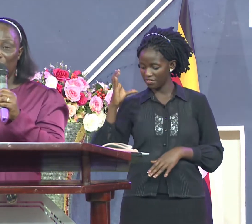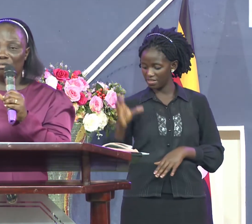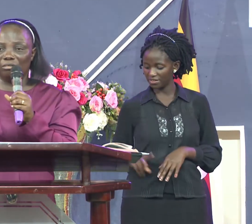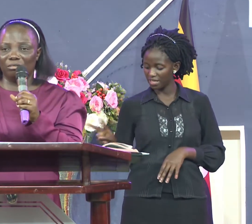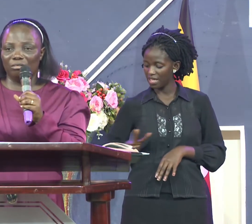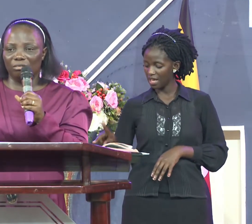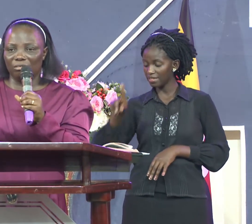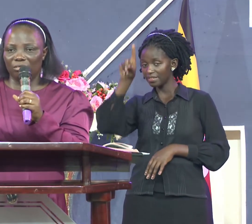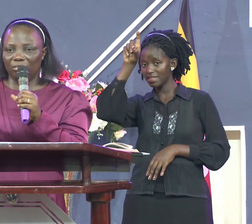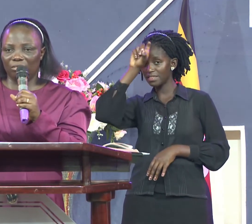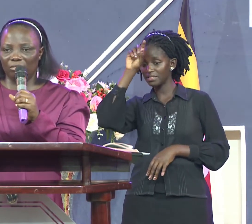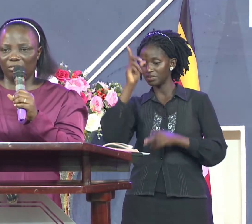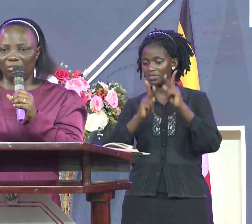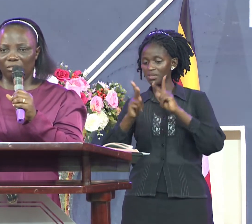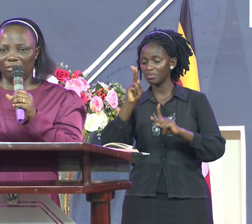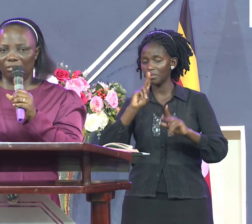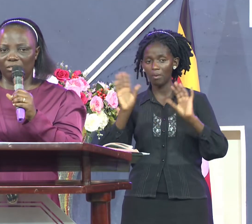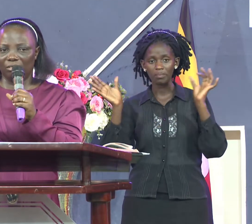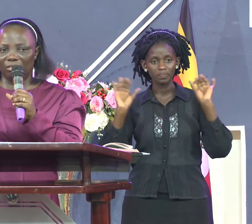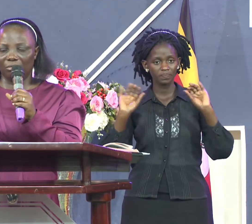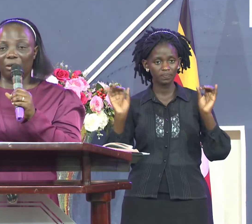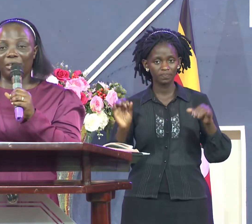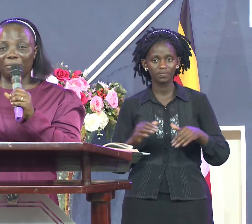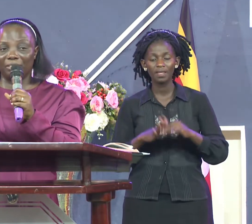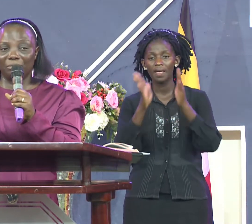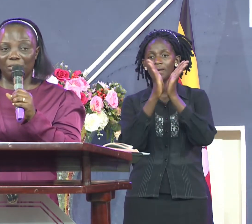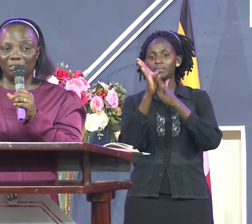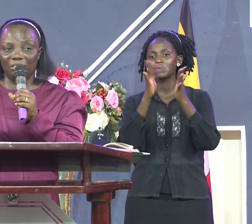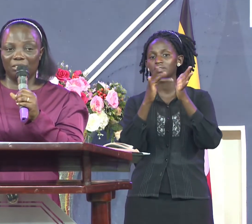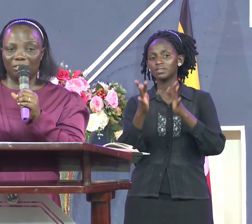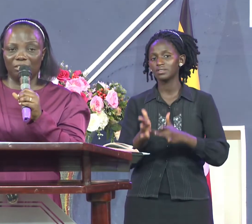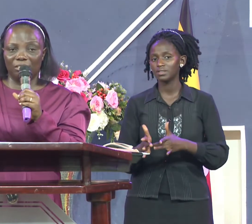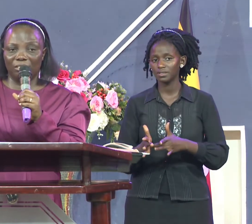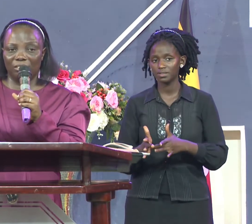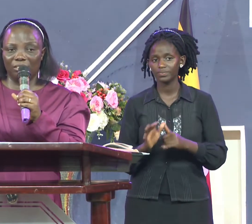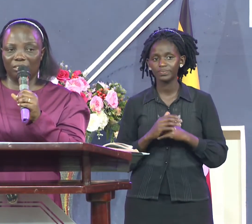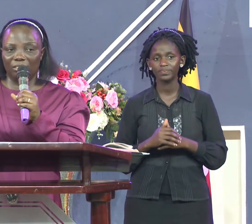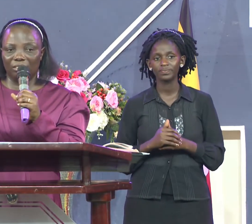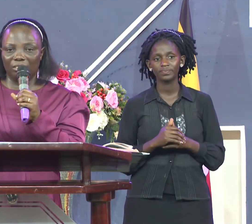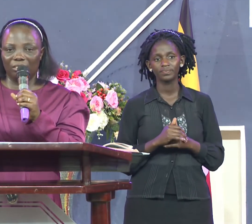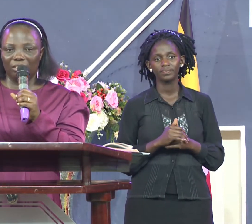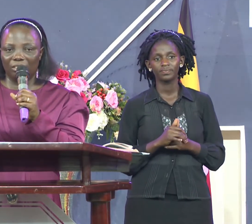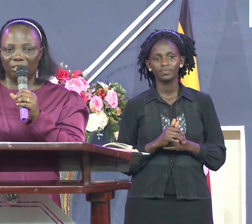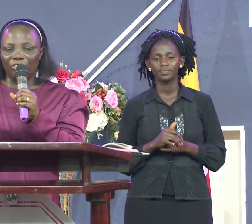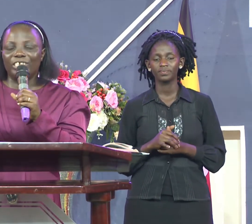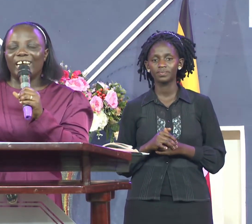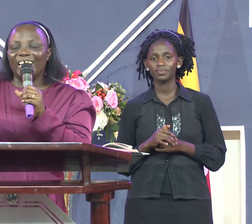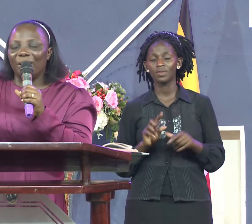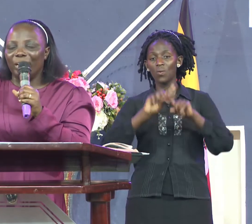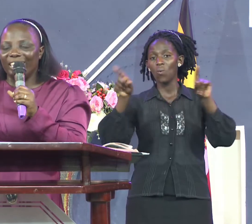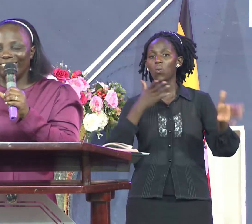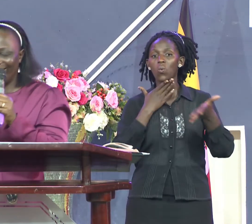He did not behave like them. Praise the Lord.